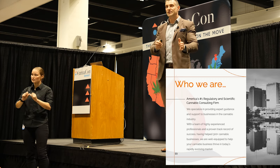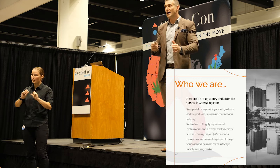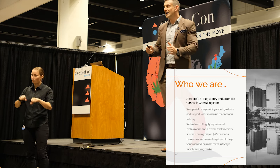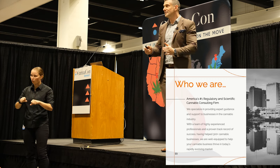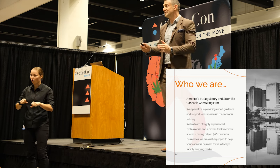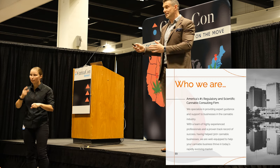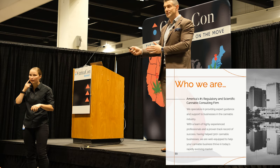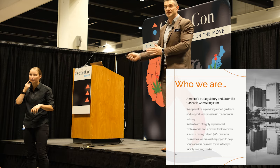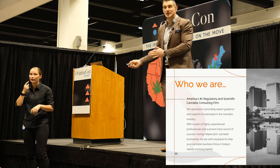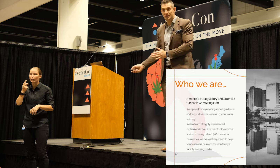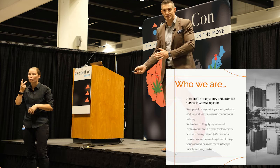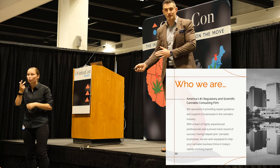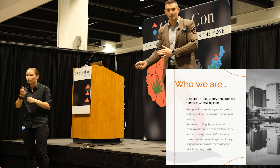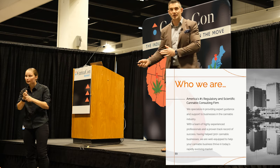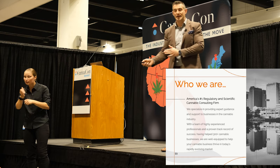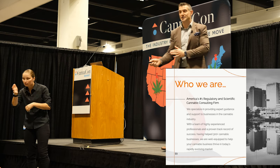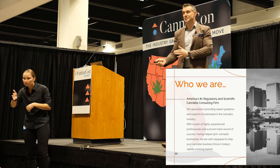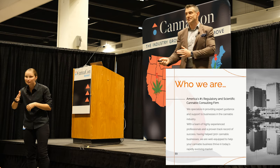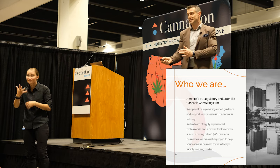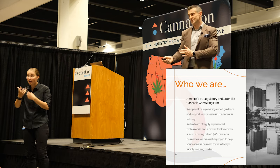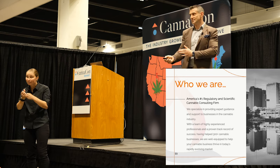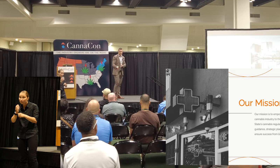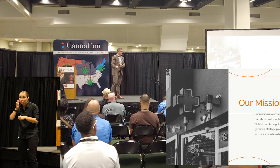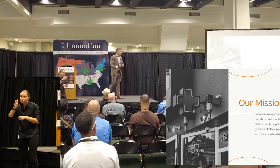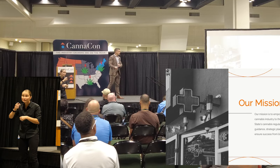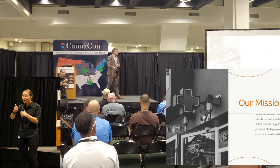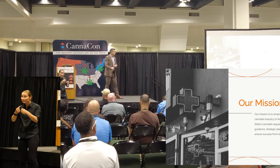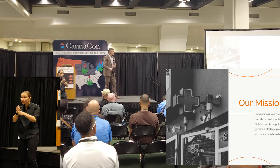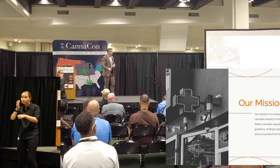next 3, 5, 10, 15 years is going to look like in this business.